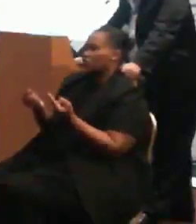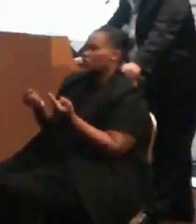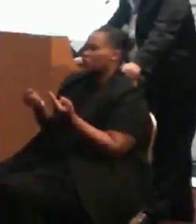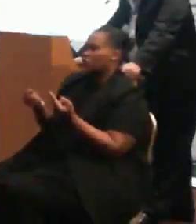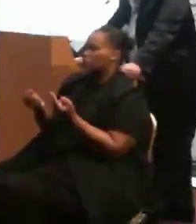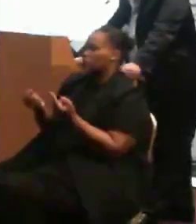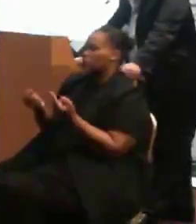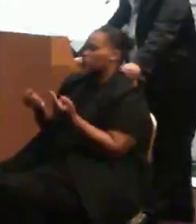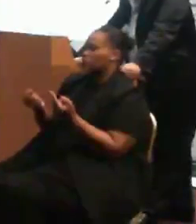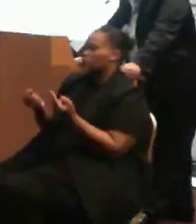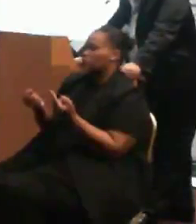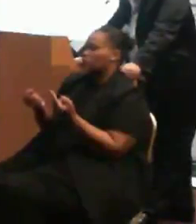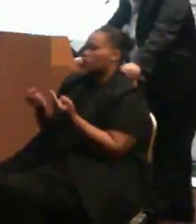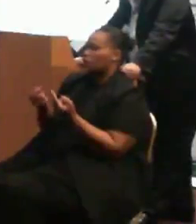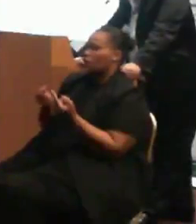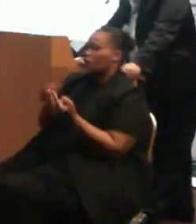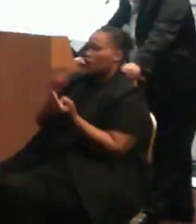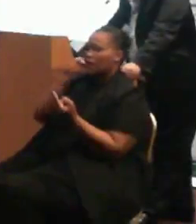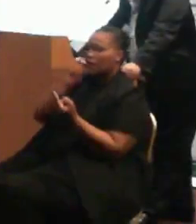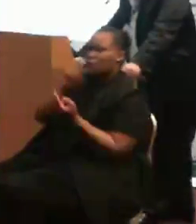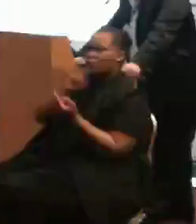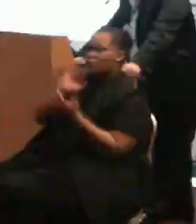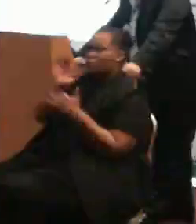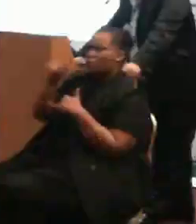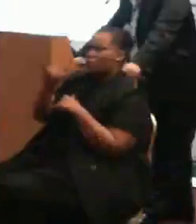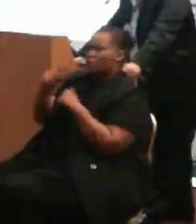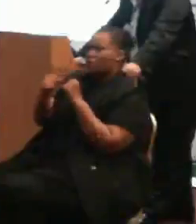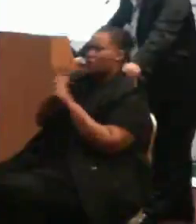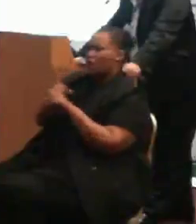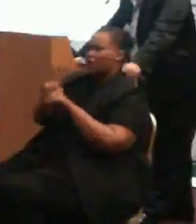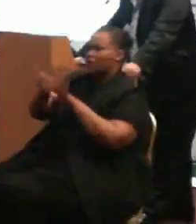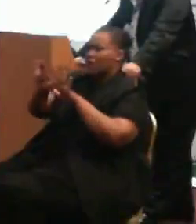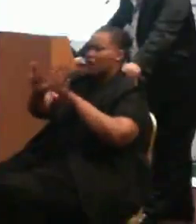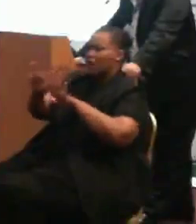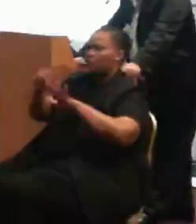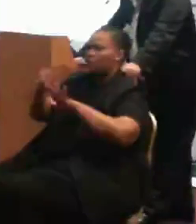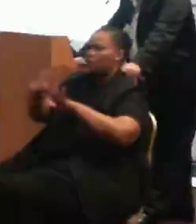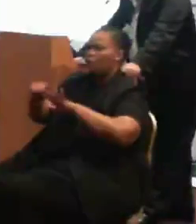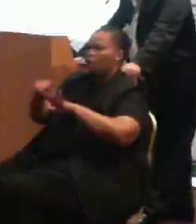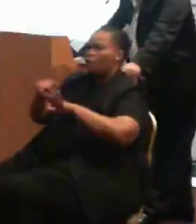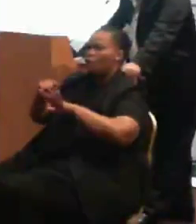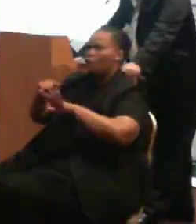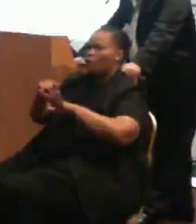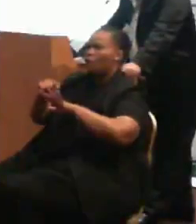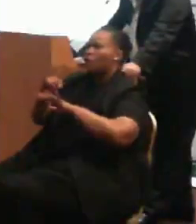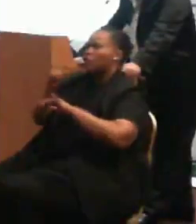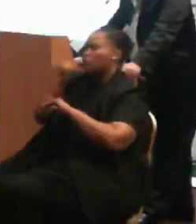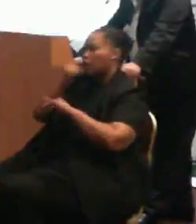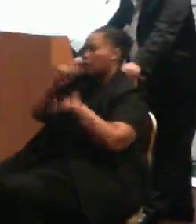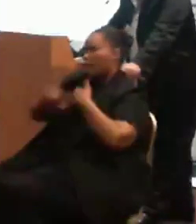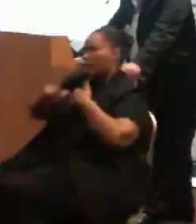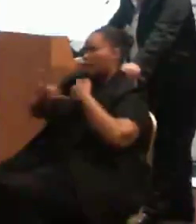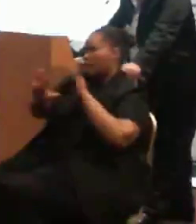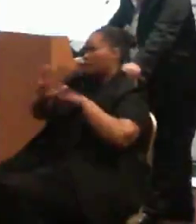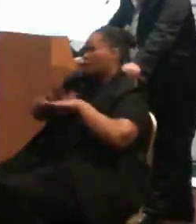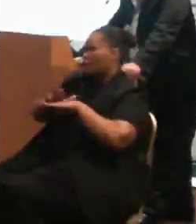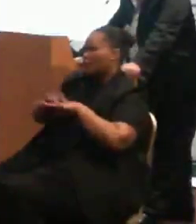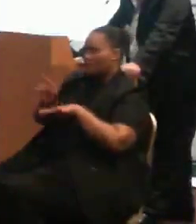charges exceed consumption charges on more than 10 months of the year for a lot of these farmers. That can't be rational.